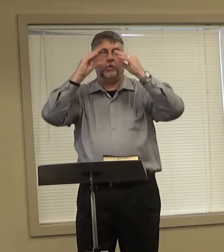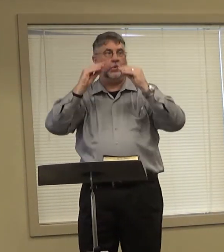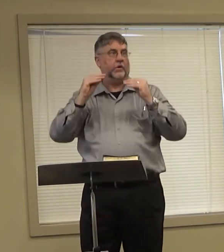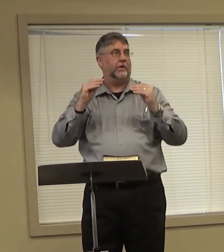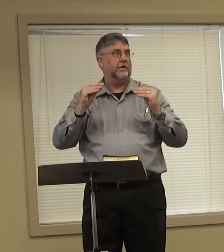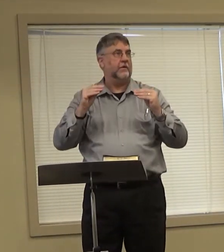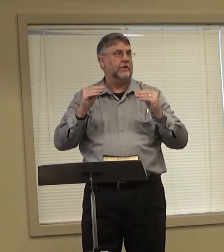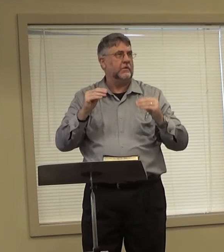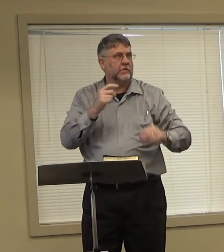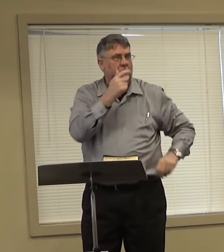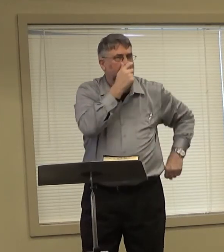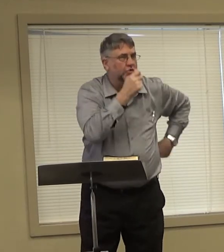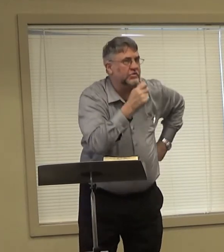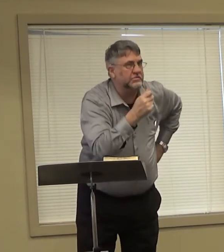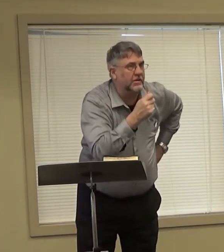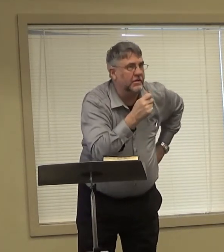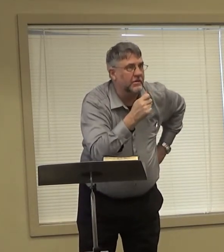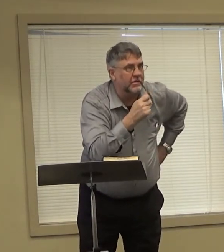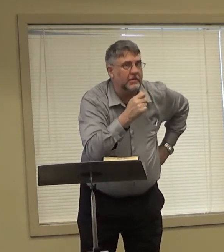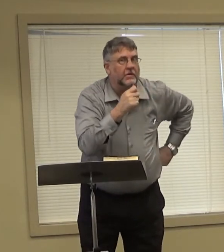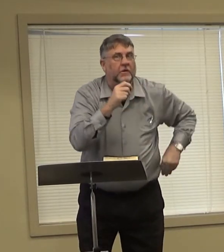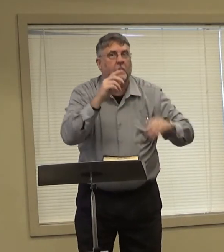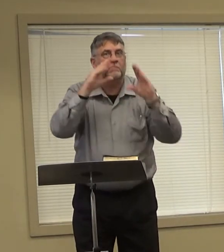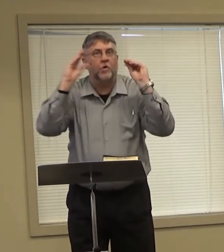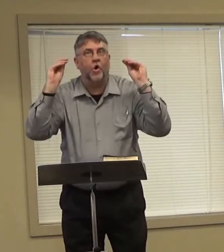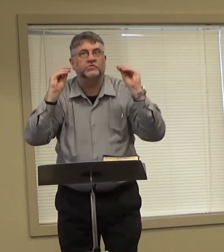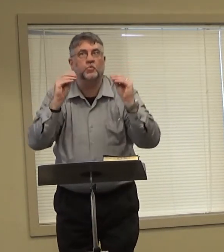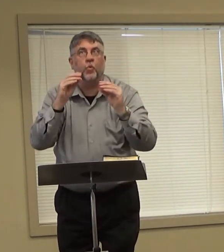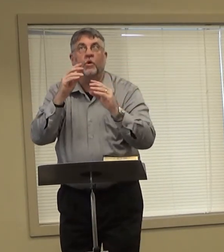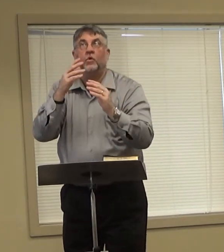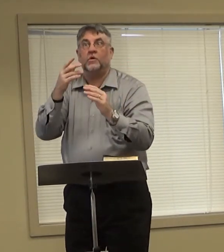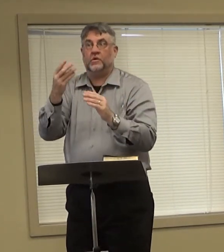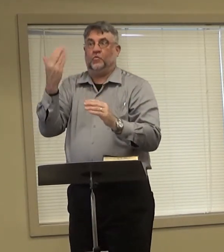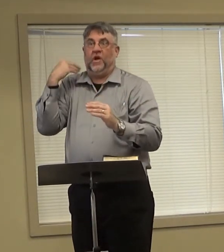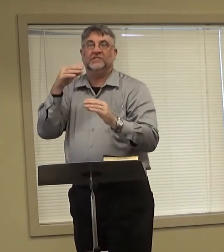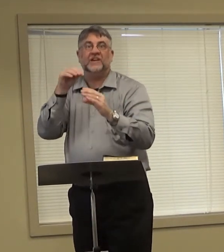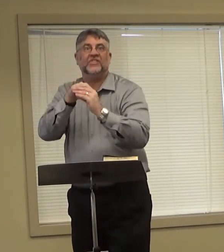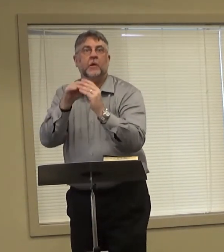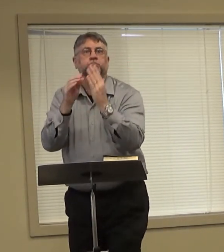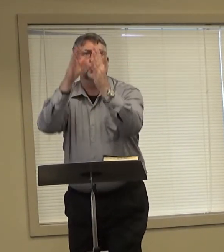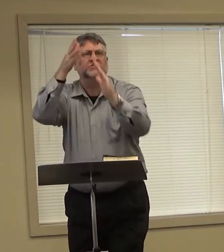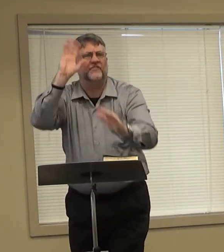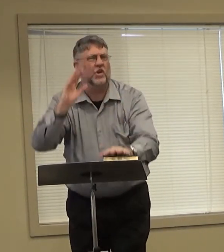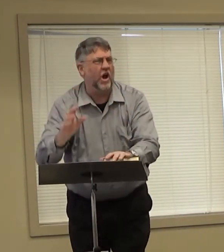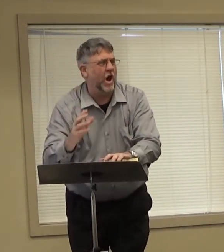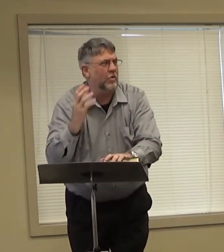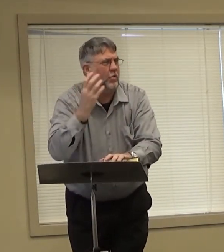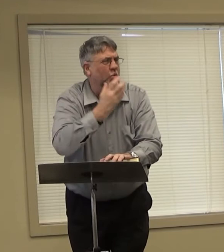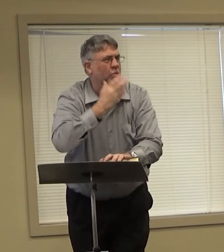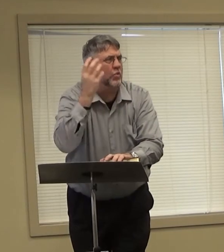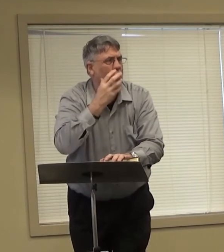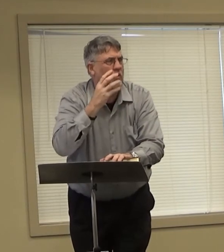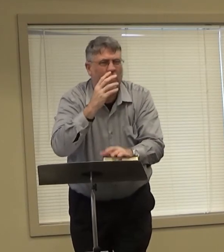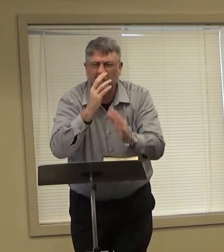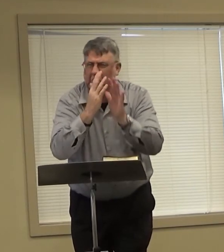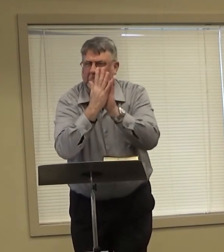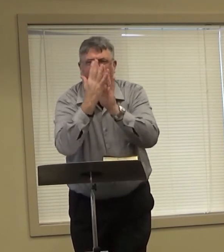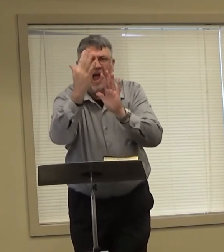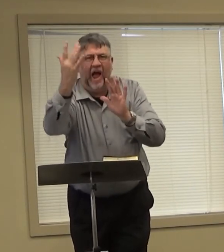so strong that Moses had to wear a veil and cover his face. Because the people couldn't stand to see the presence of God.